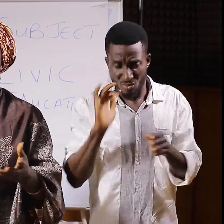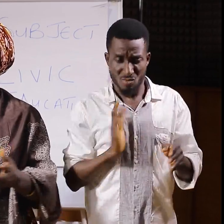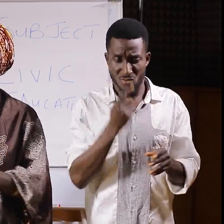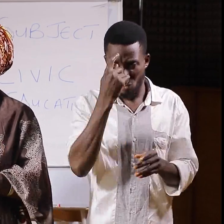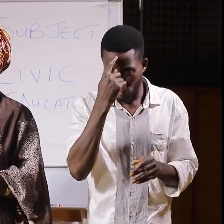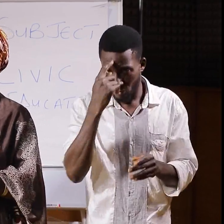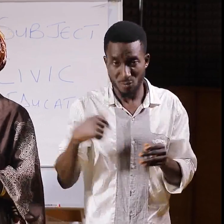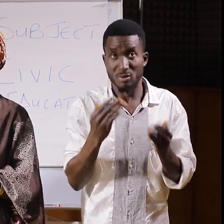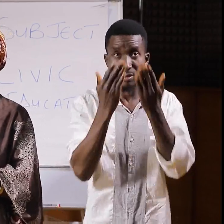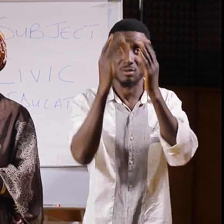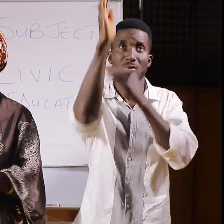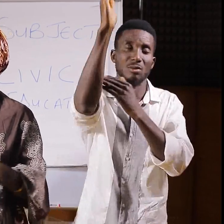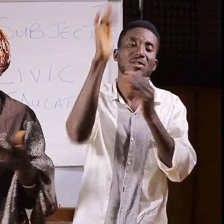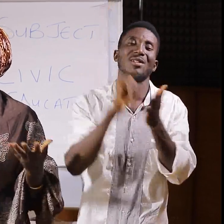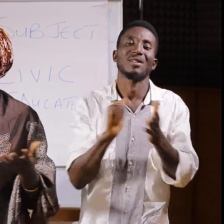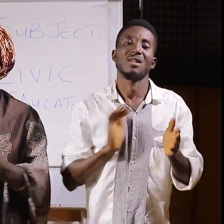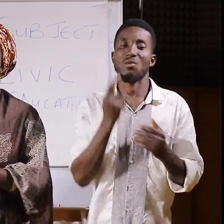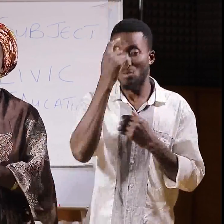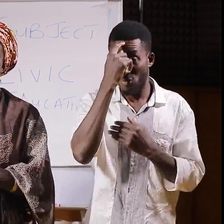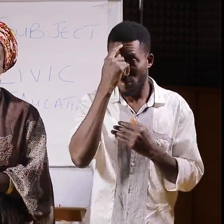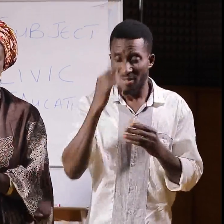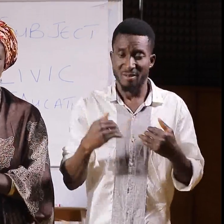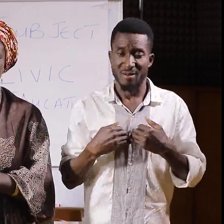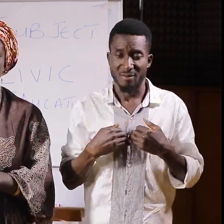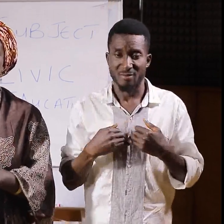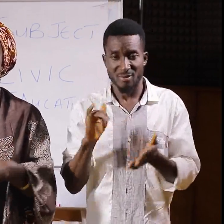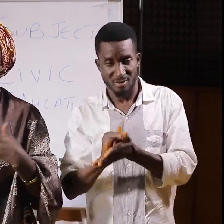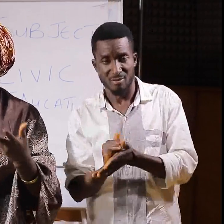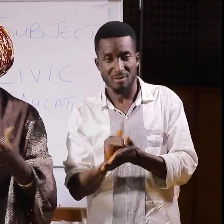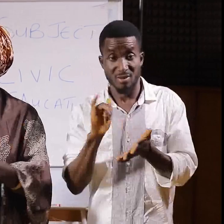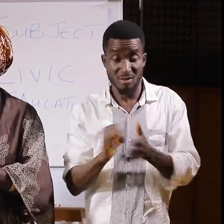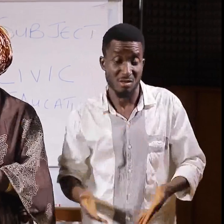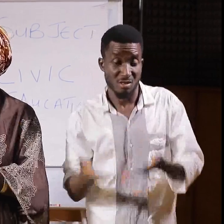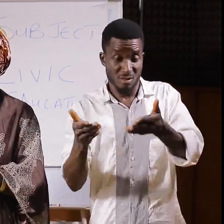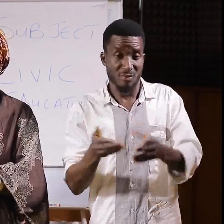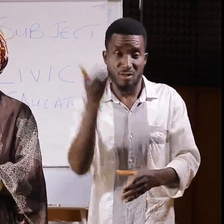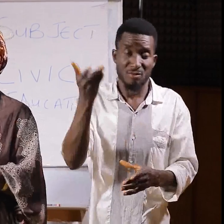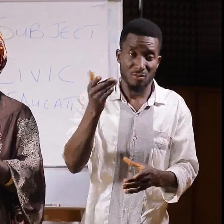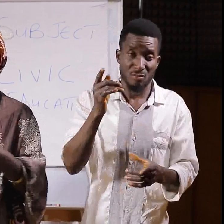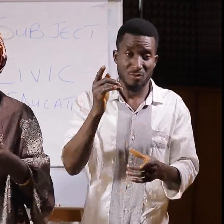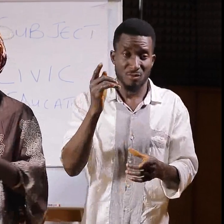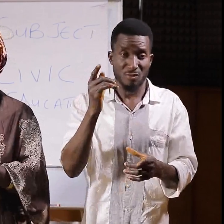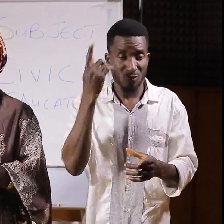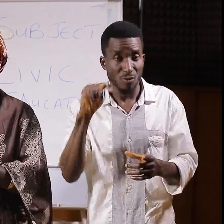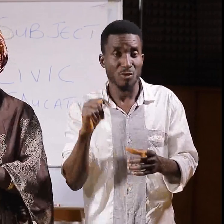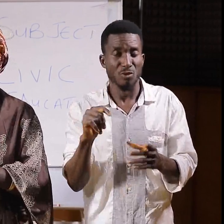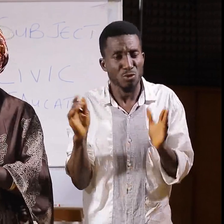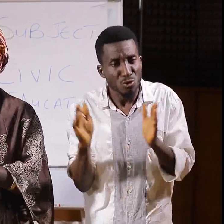government, we thank God that our government have such kind of facilities that they give out grant to